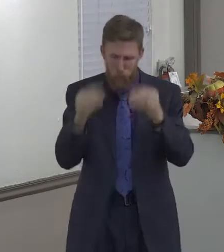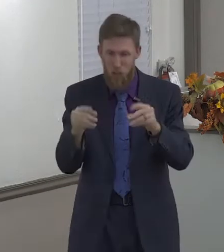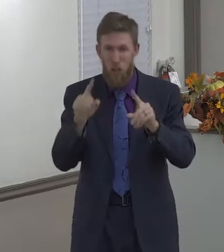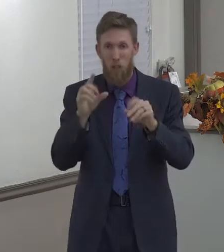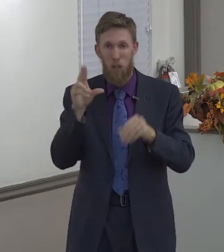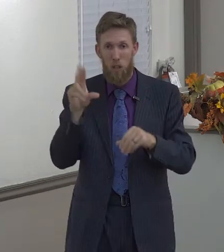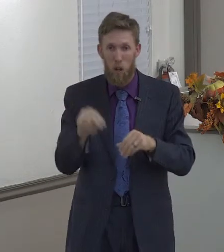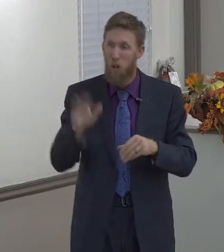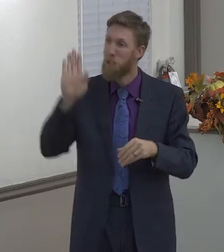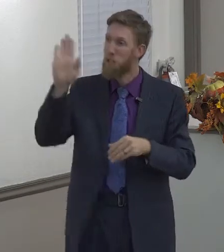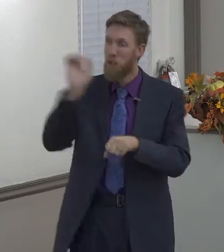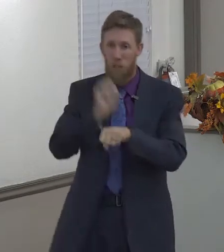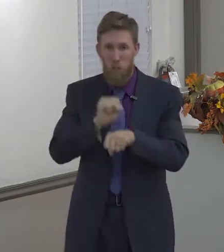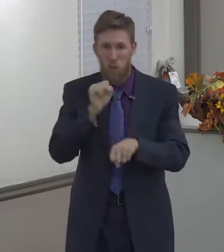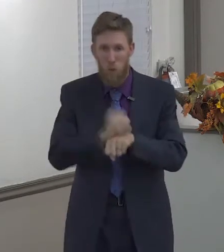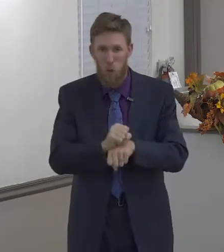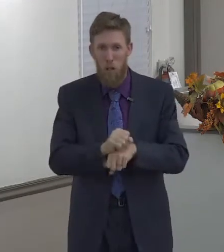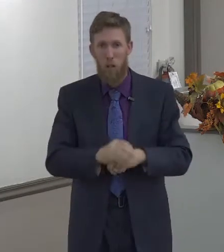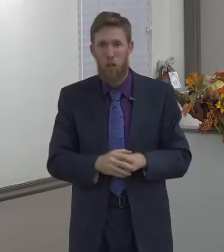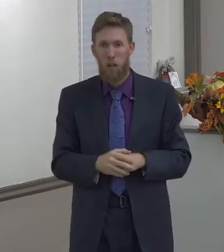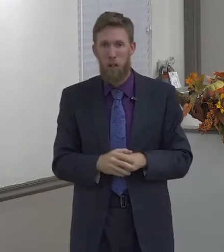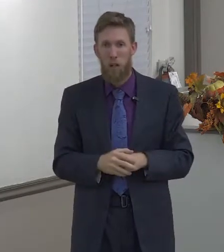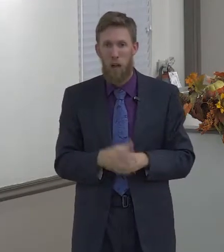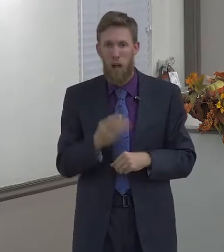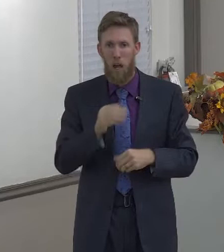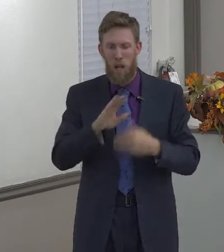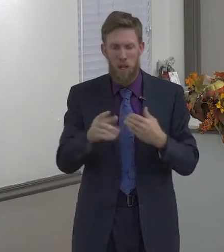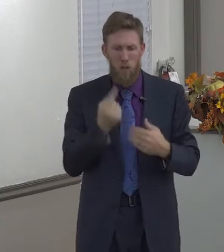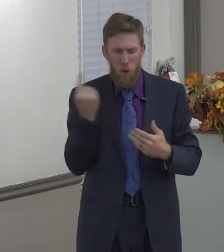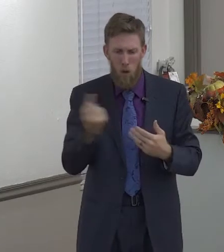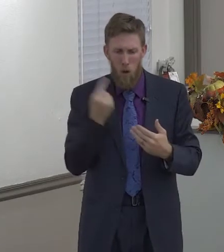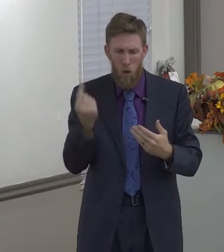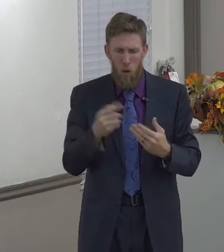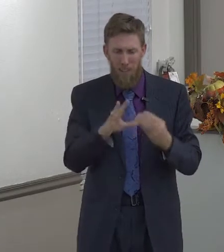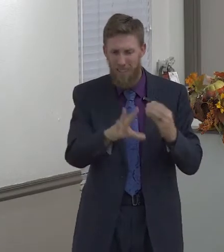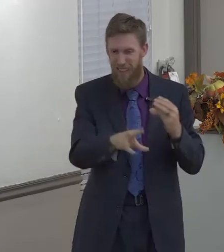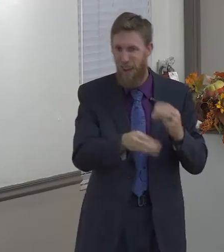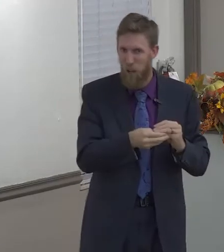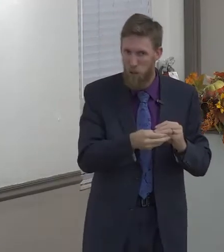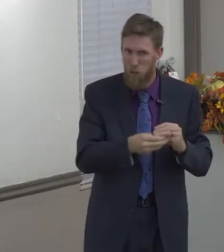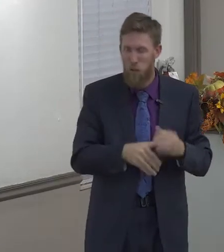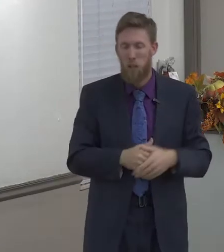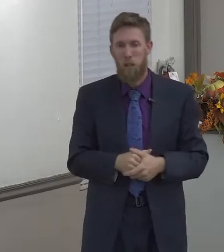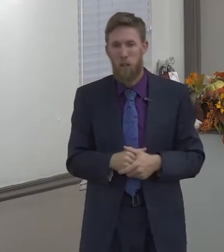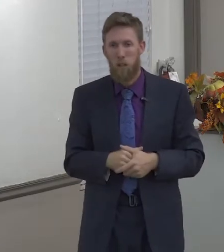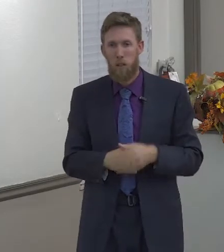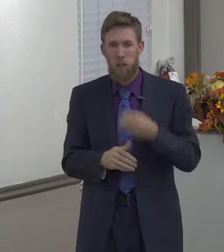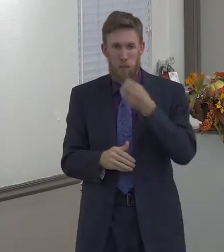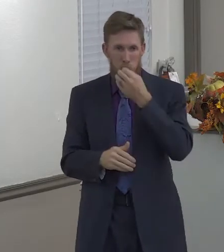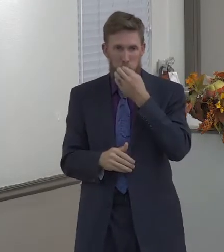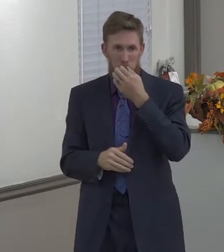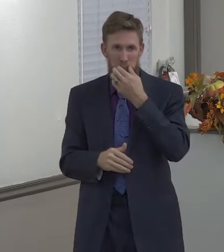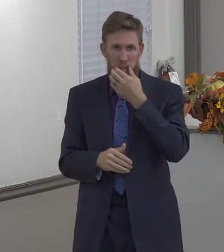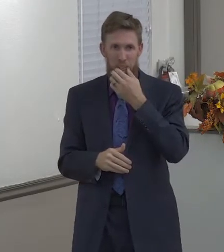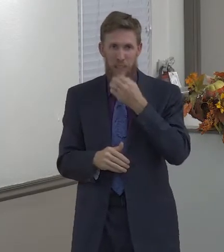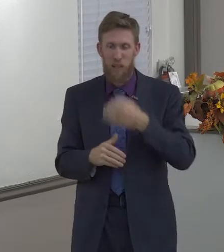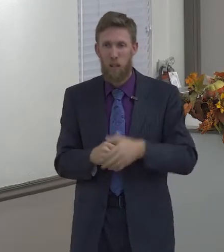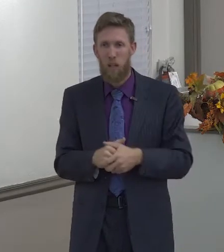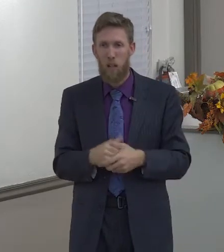There could be reasons. There could be other reasons. Sin has a way of convincing people that they shouldn't be serving in